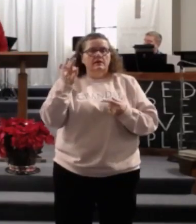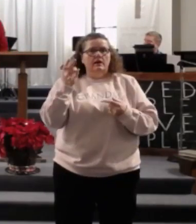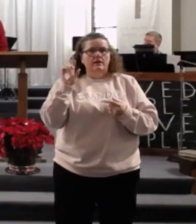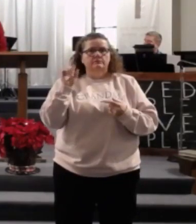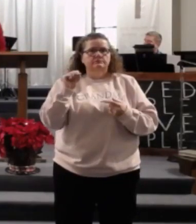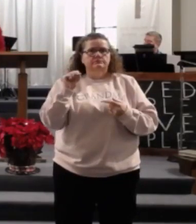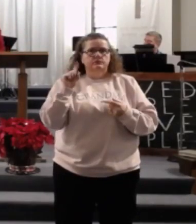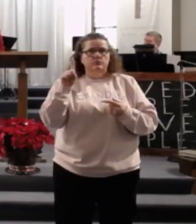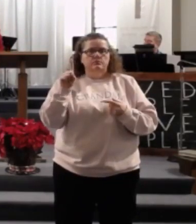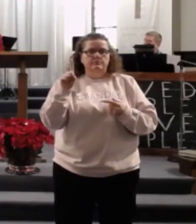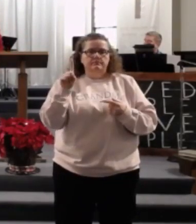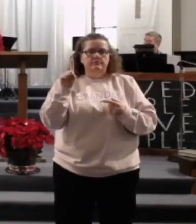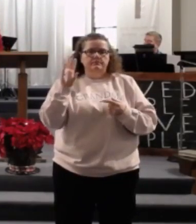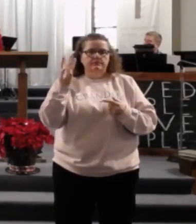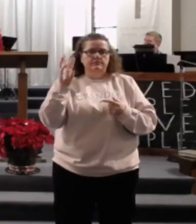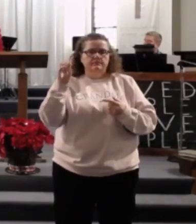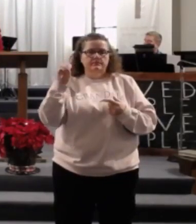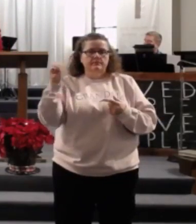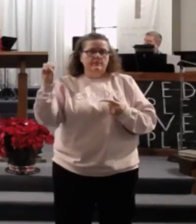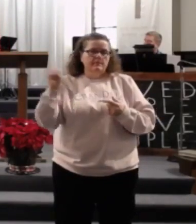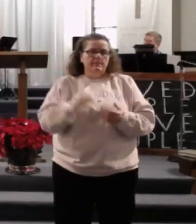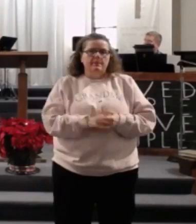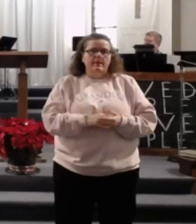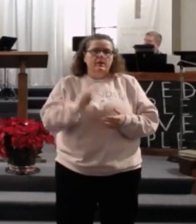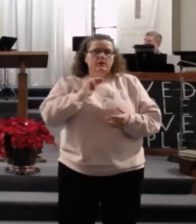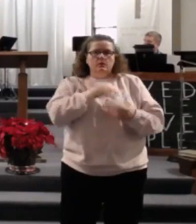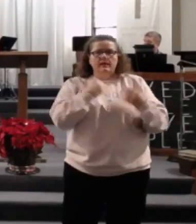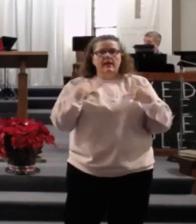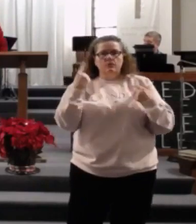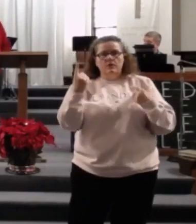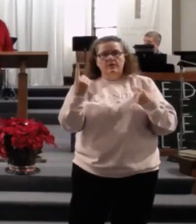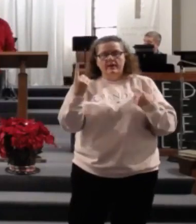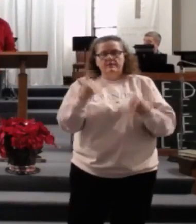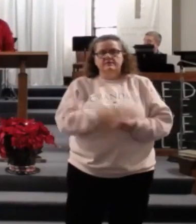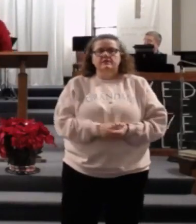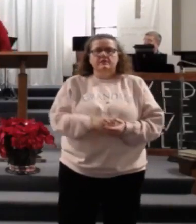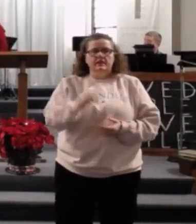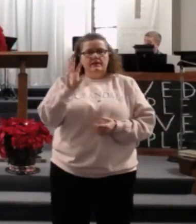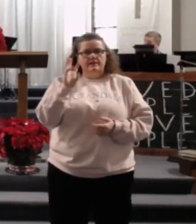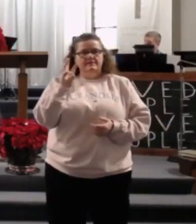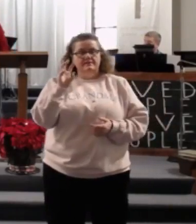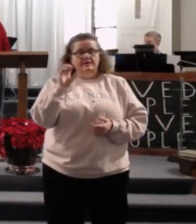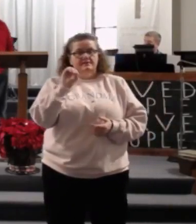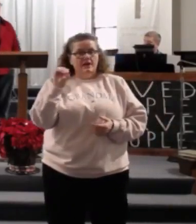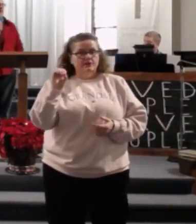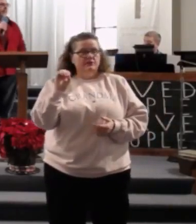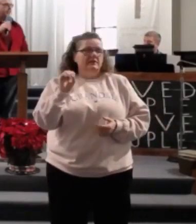Well, we have 1,672 and some change. Yay!